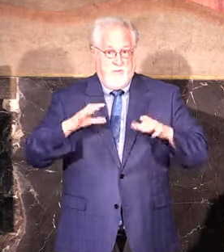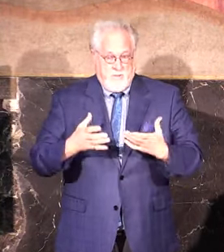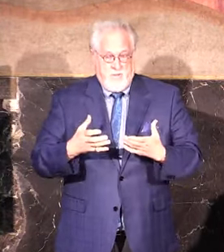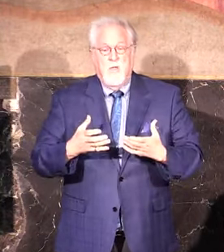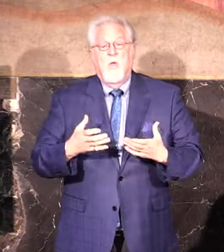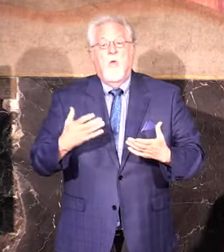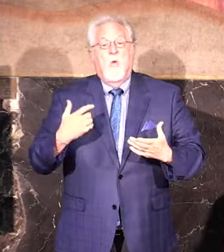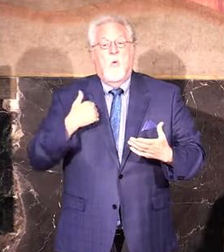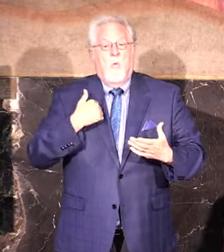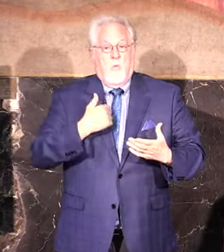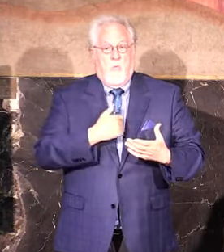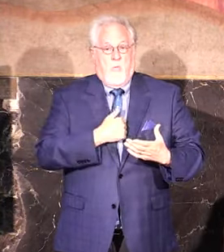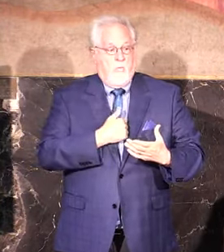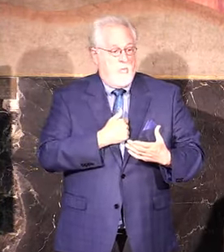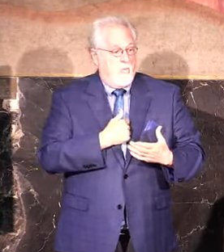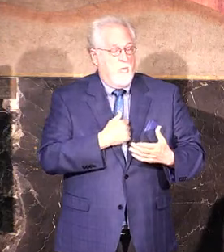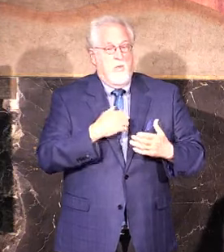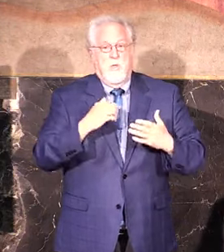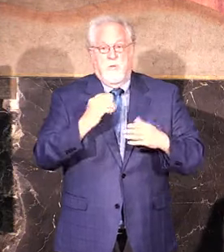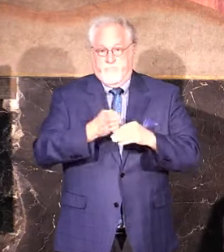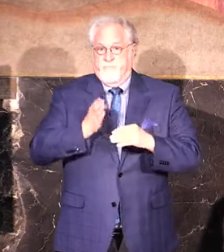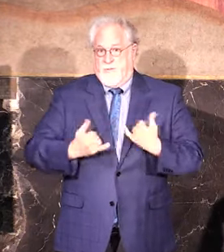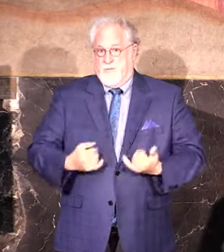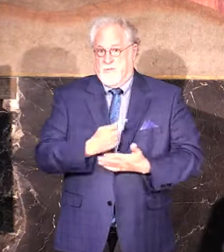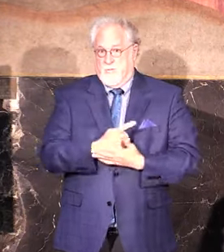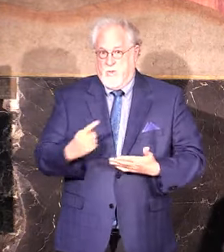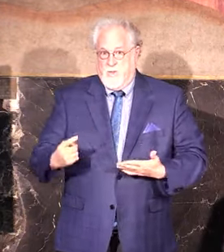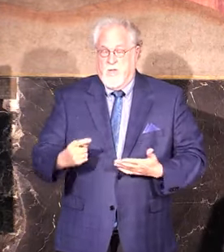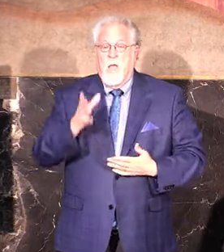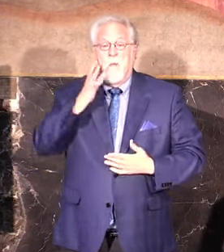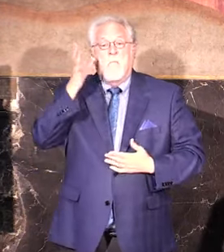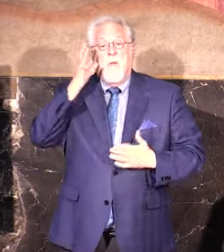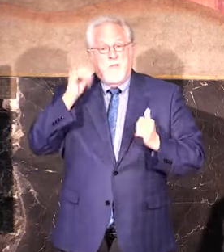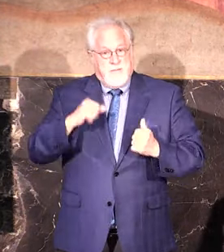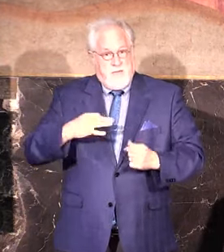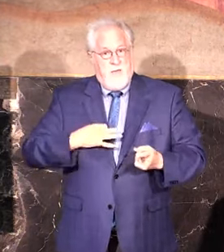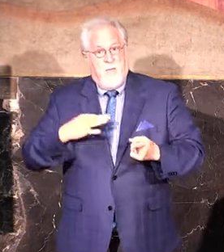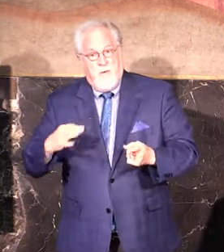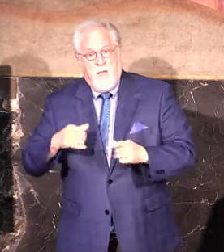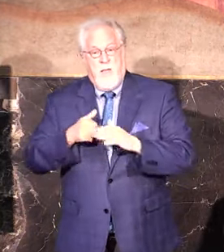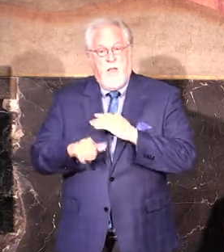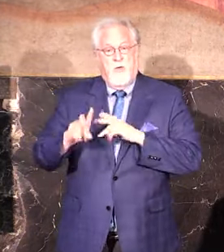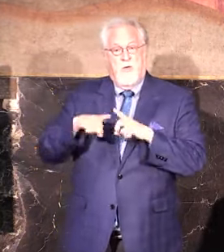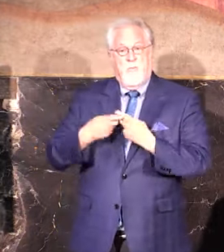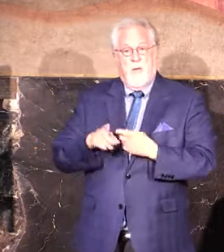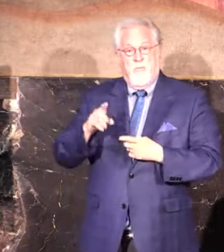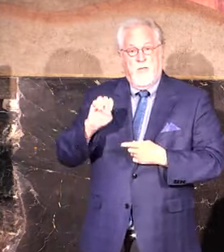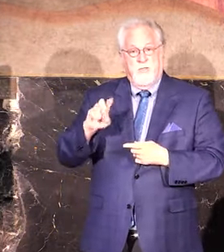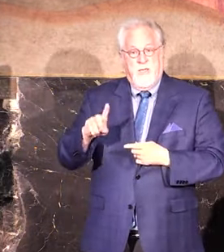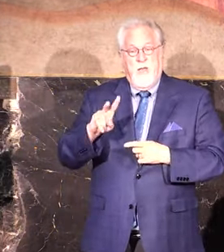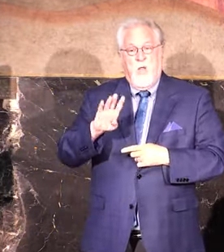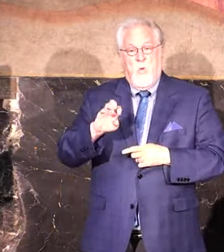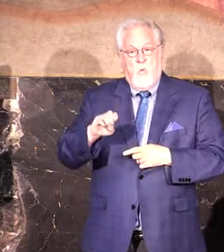able to get done this week. Parents can apply on the Department of Education website